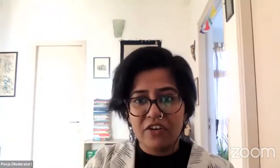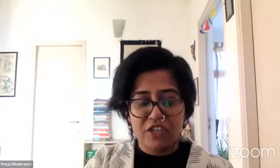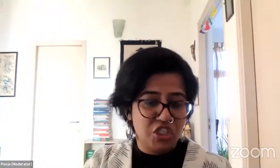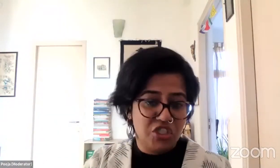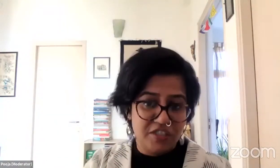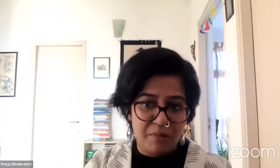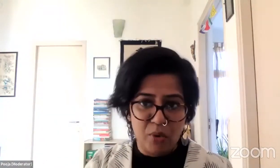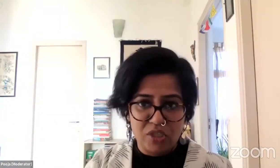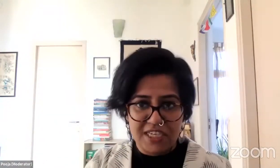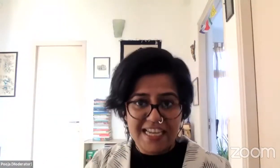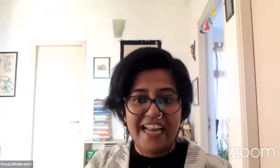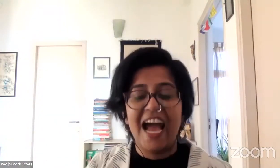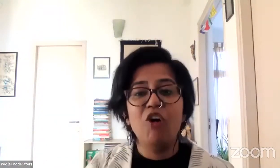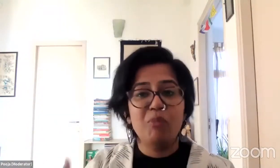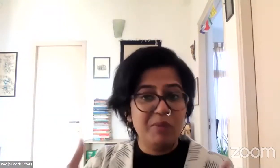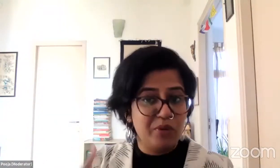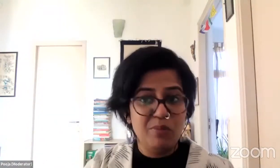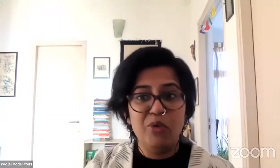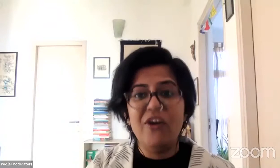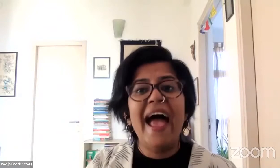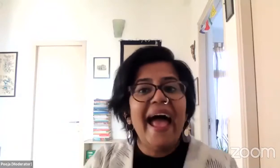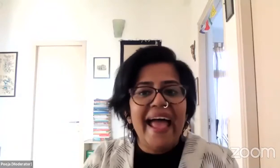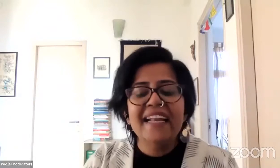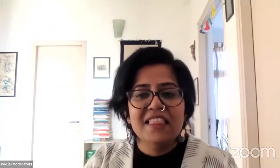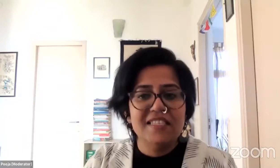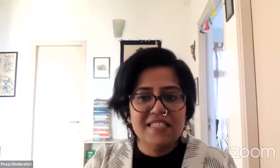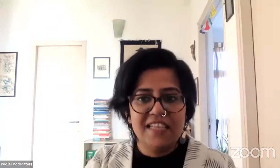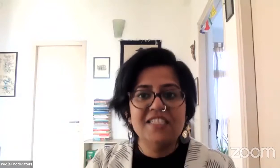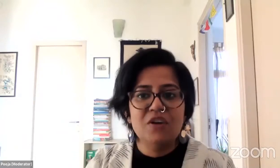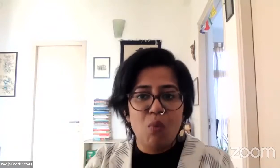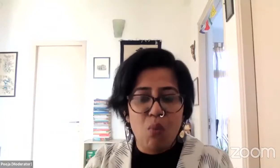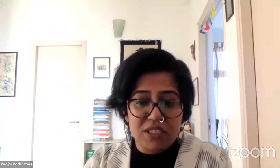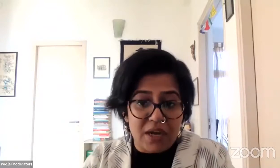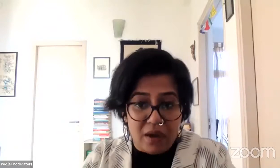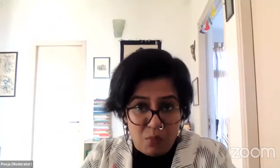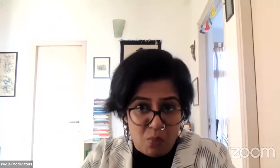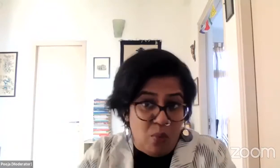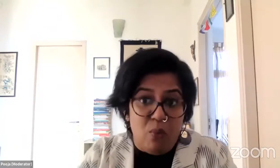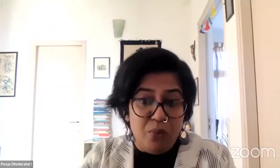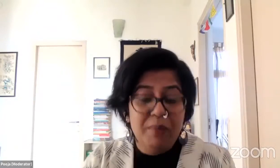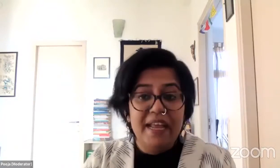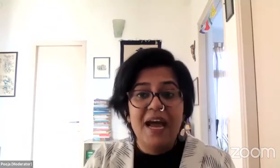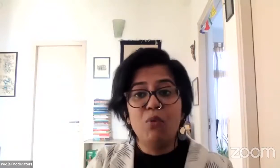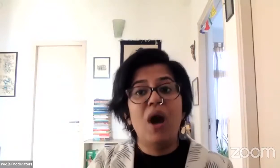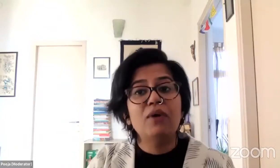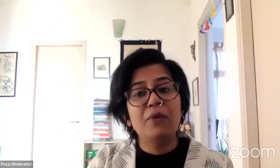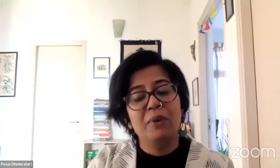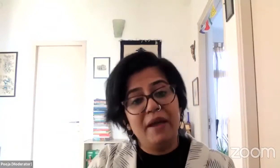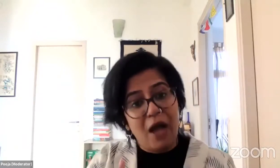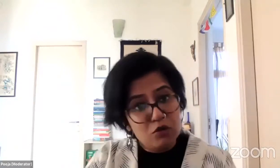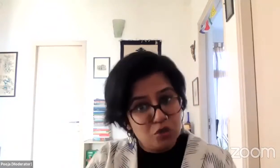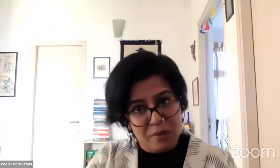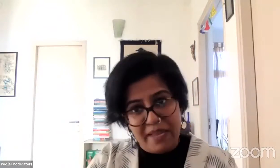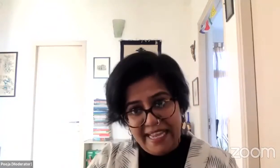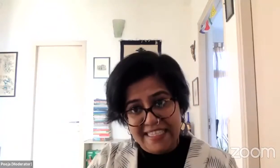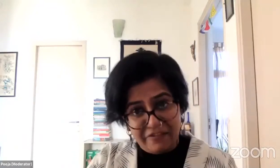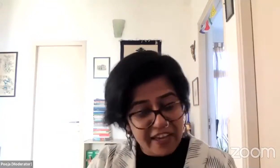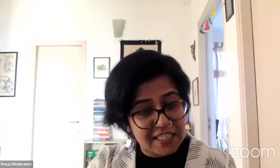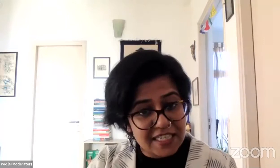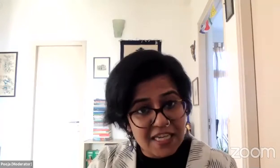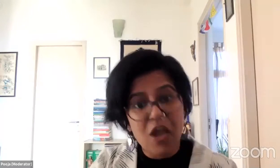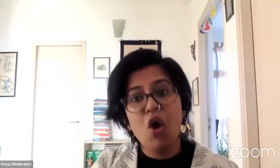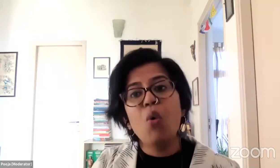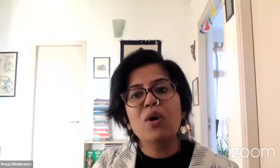why migration is important, and how people move. And at the center, what women, how are women, how do women